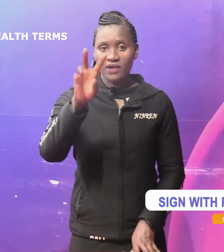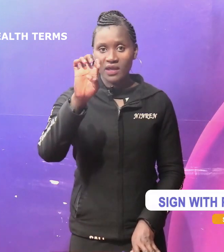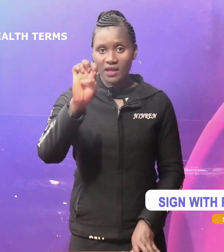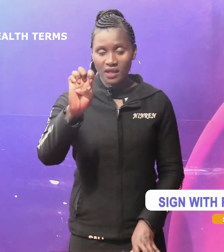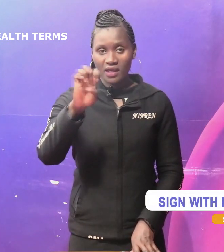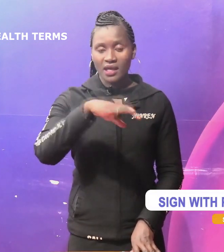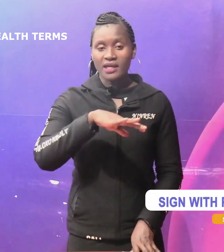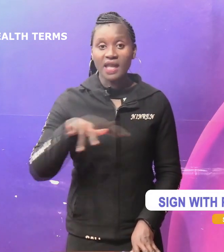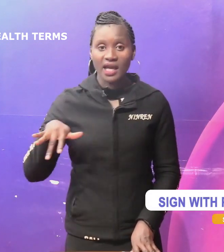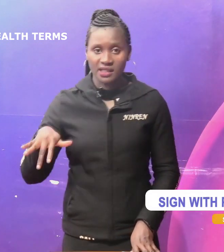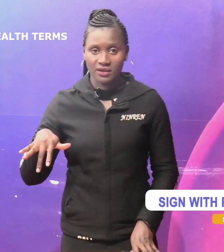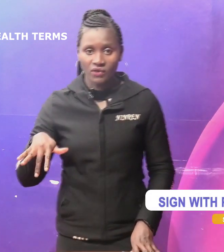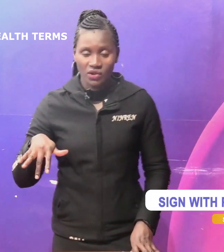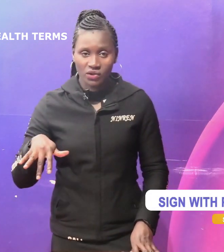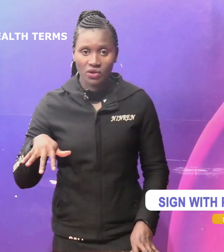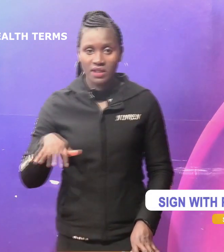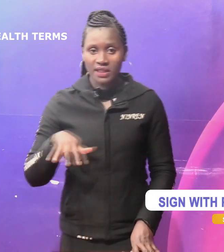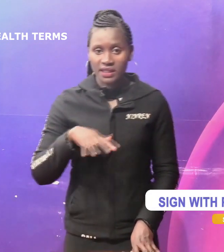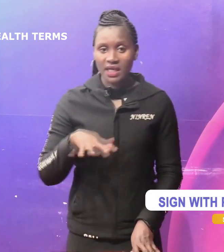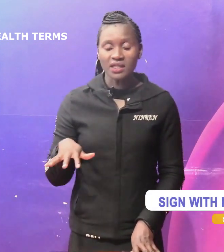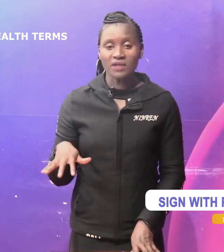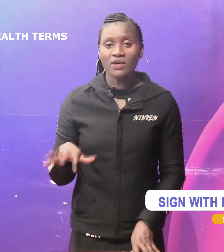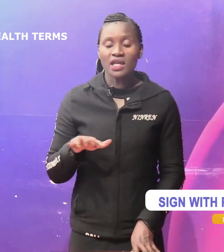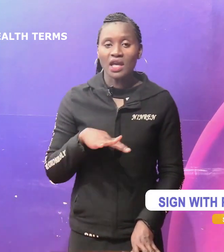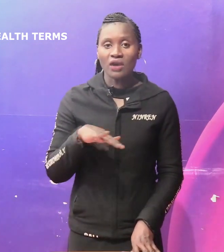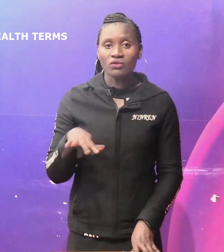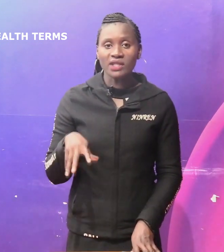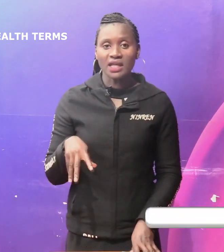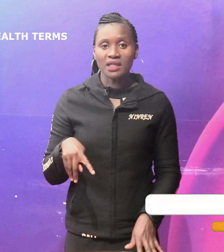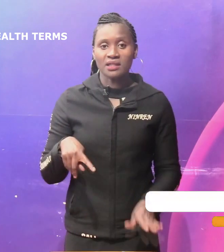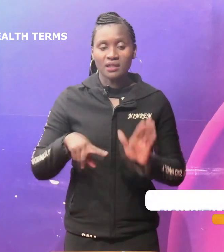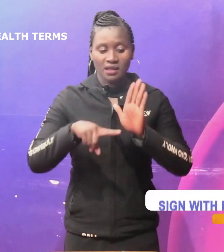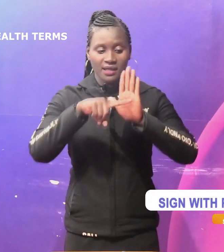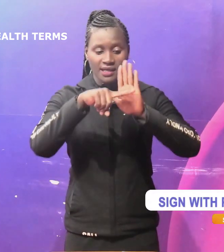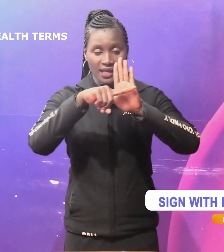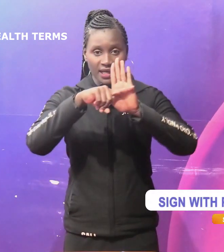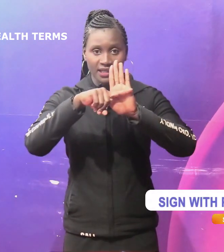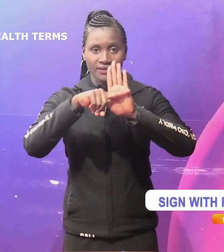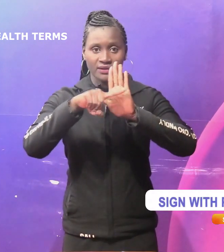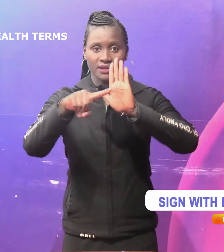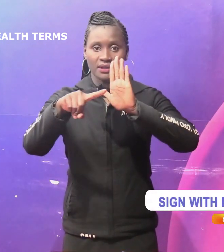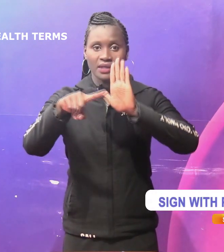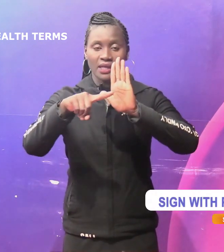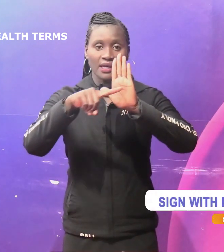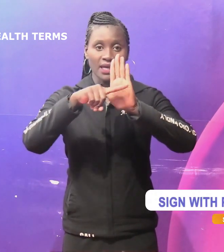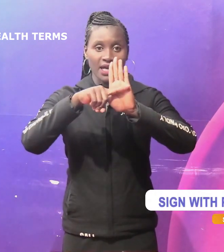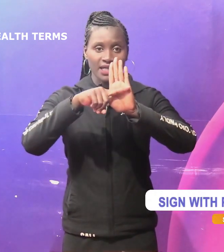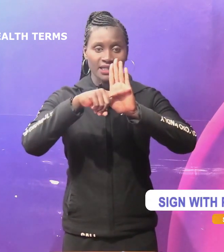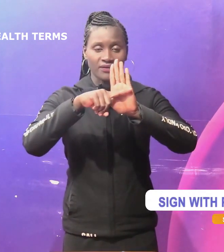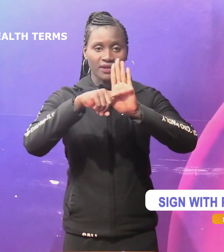Negative. Negative. So this is negative, and how do we sign it? Negative. Negative. Like